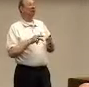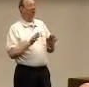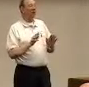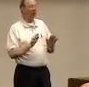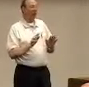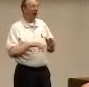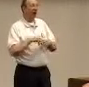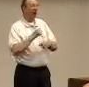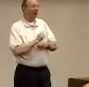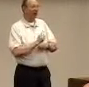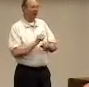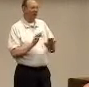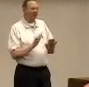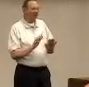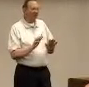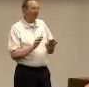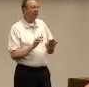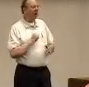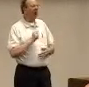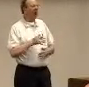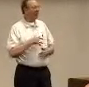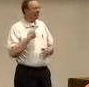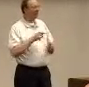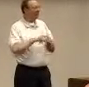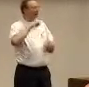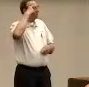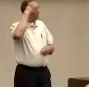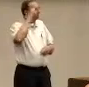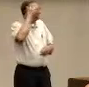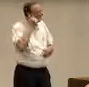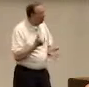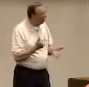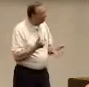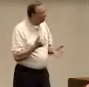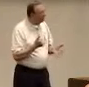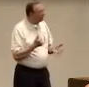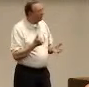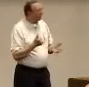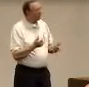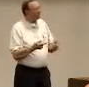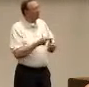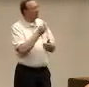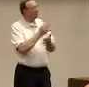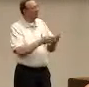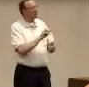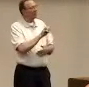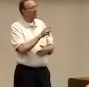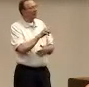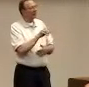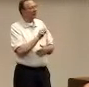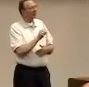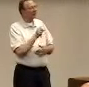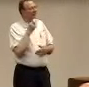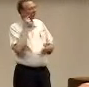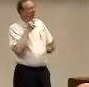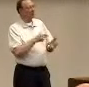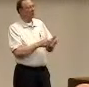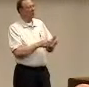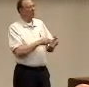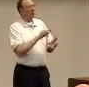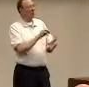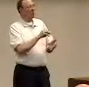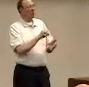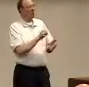people, out of bondage. I feel like Moses because of this. You get in the first part of Exodus, and